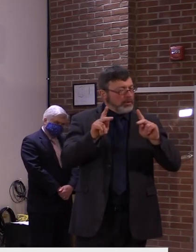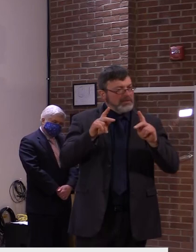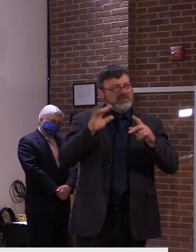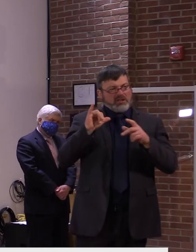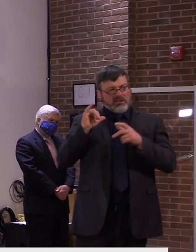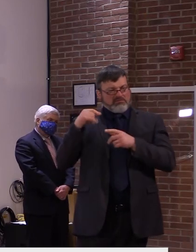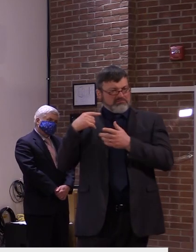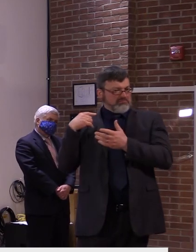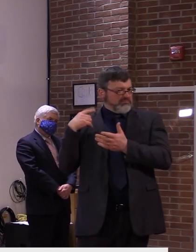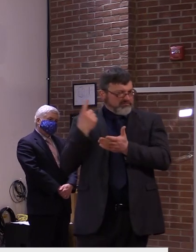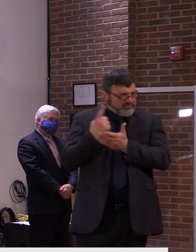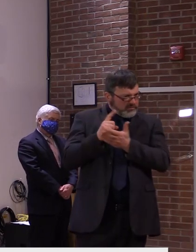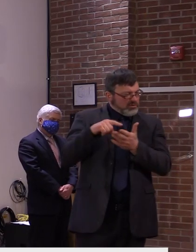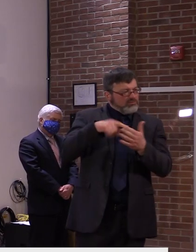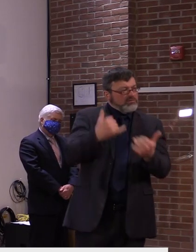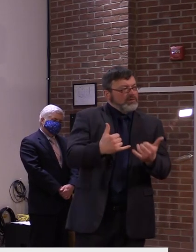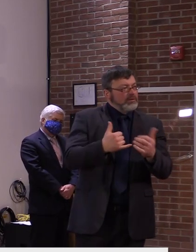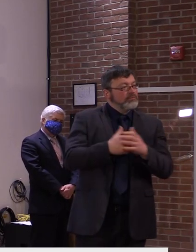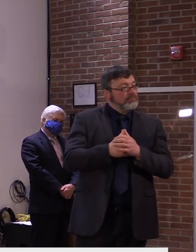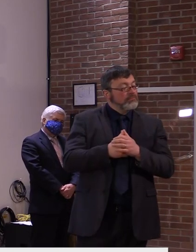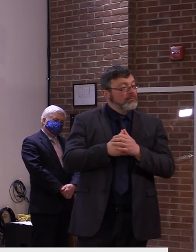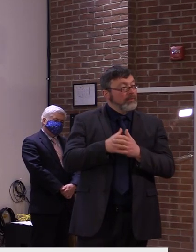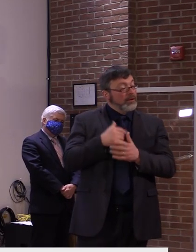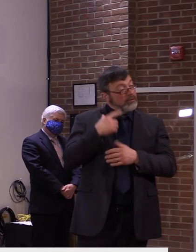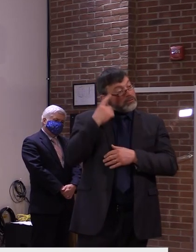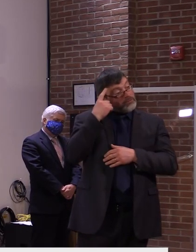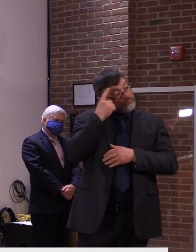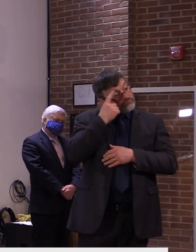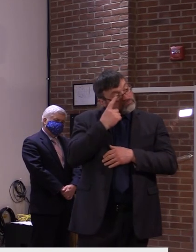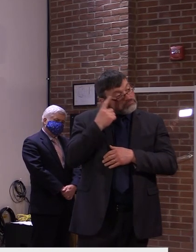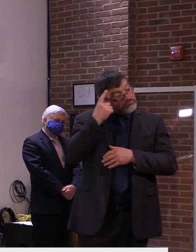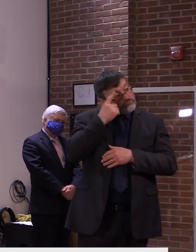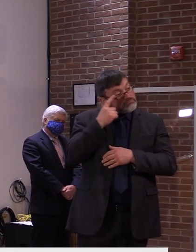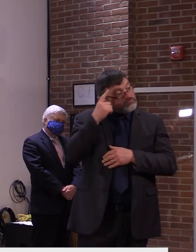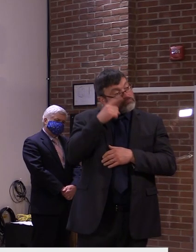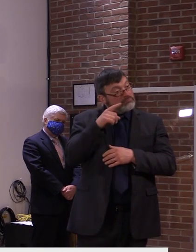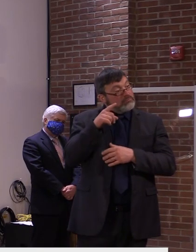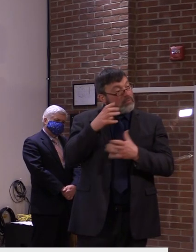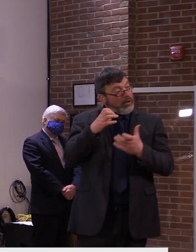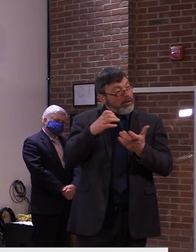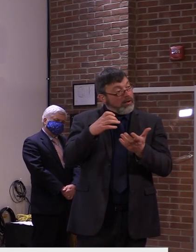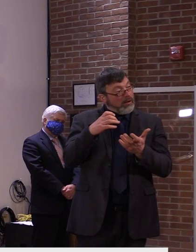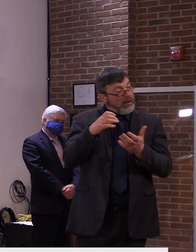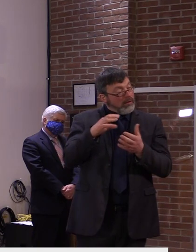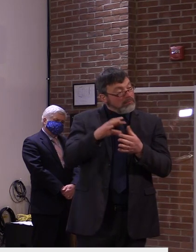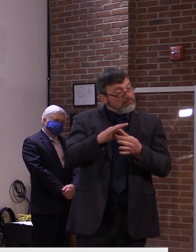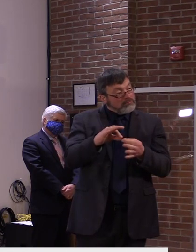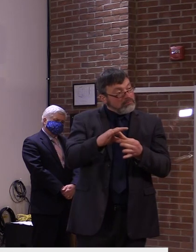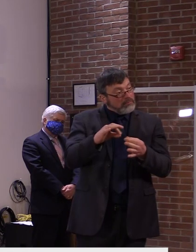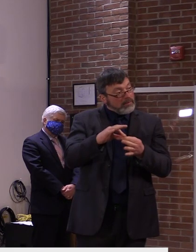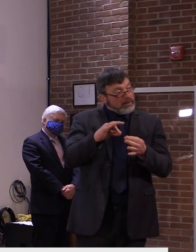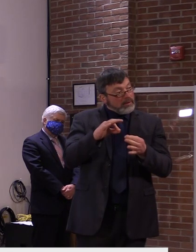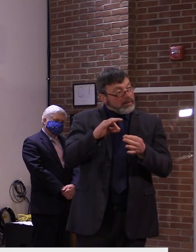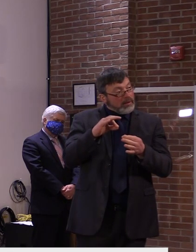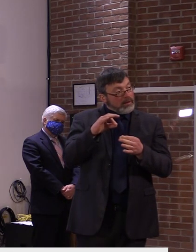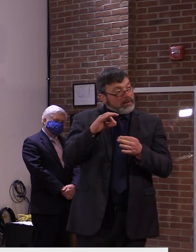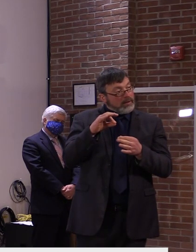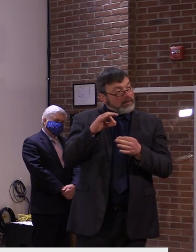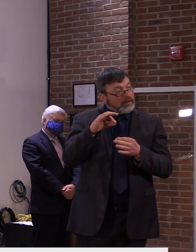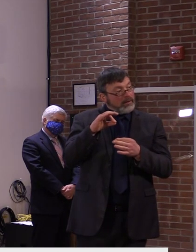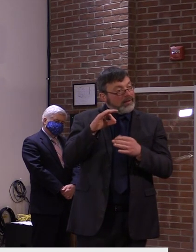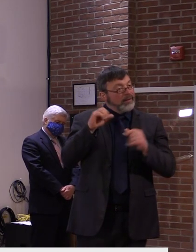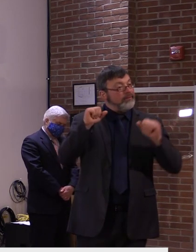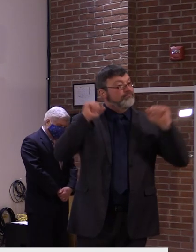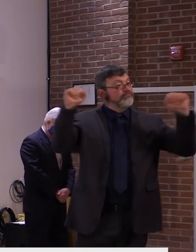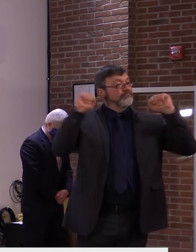any discussion coming anytime soon regarding the guidance around physical education classes in